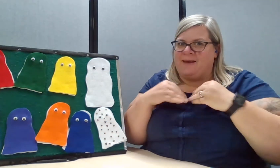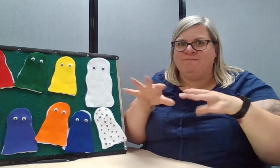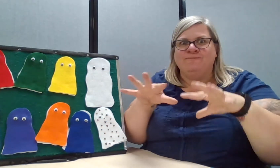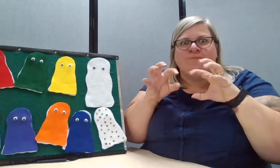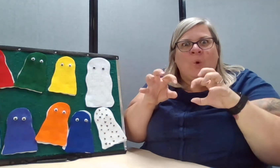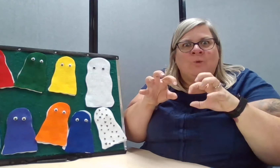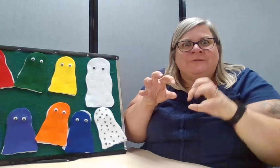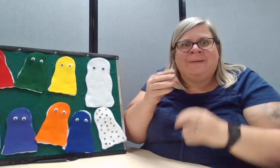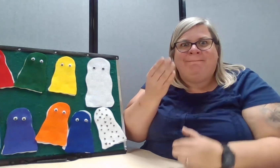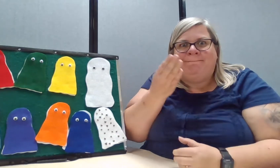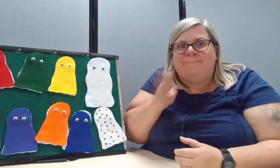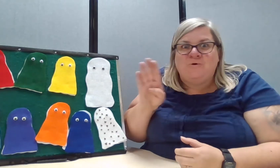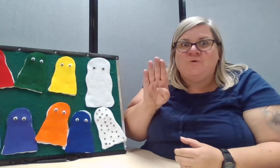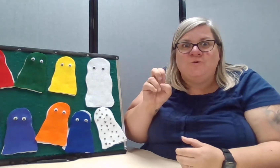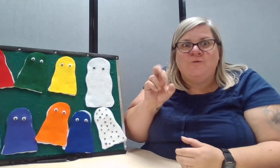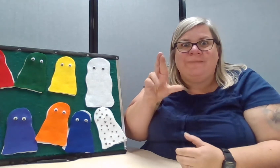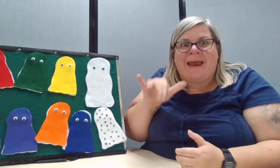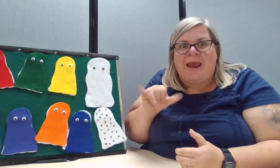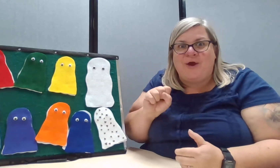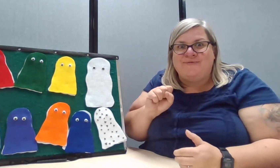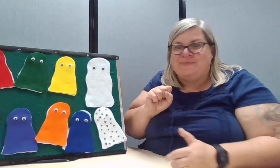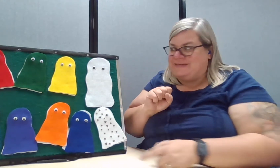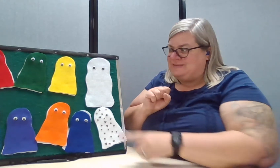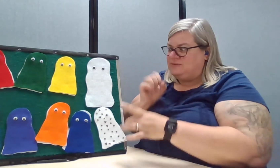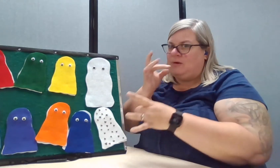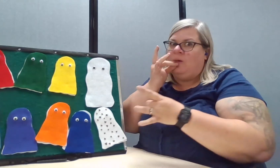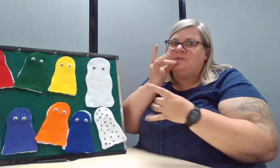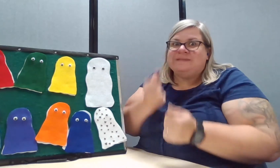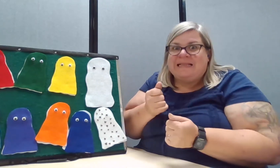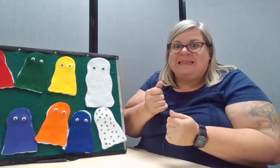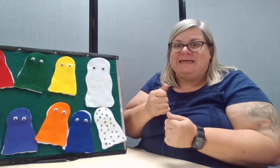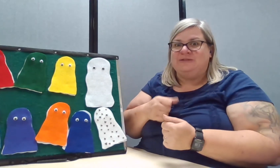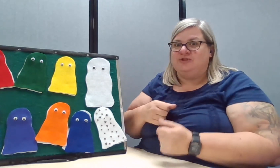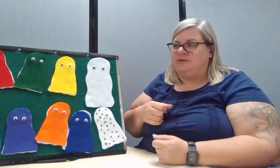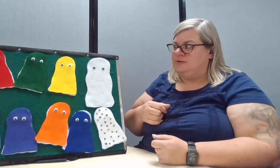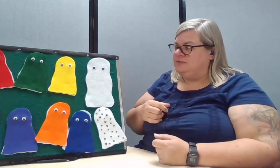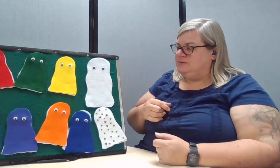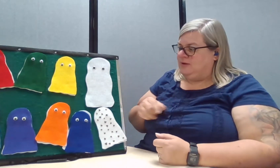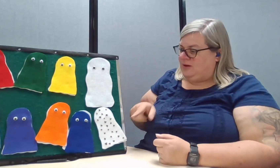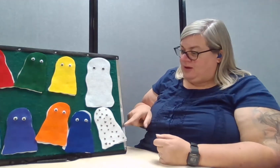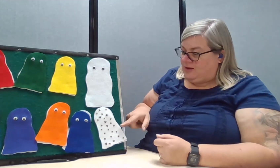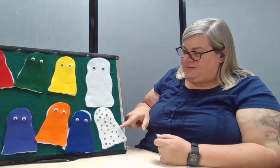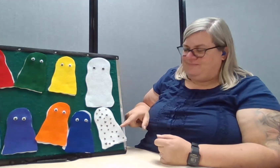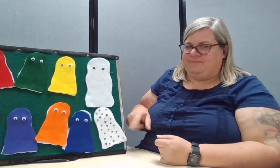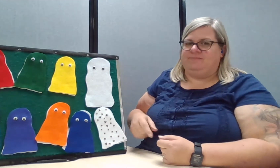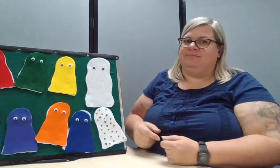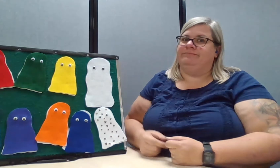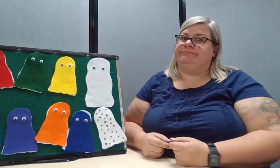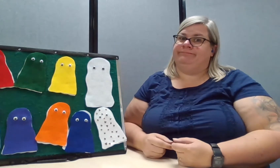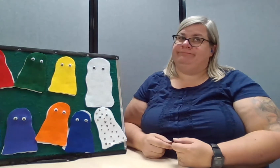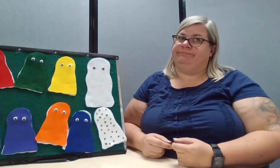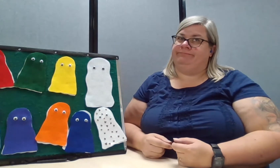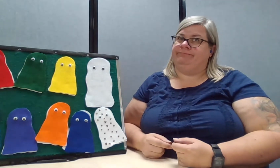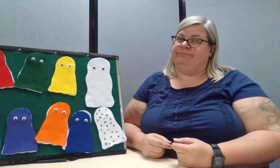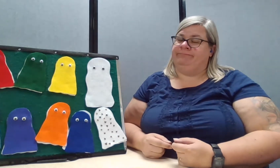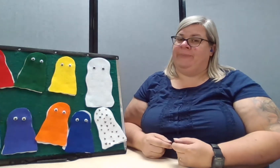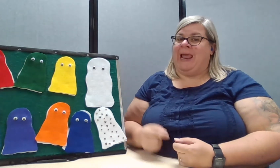said, I ate frozen blueberries. They were delicious. And little ghost number 8,